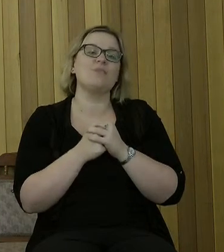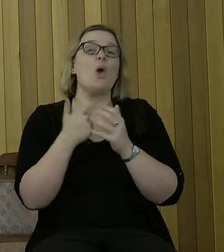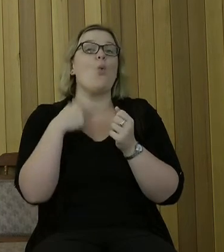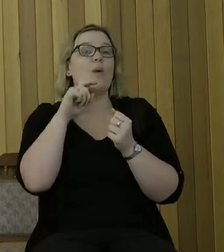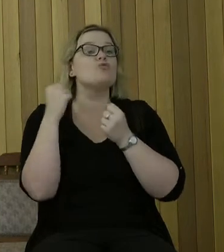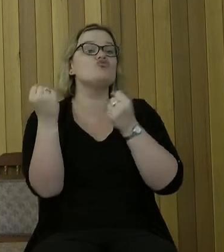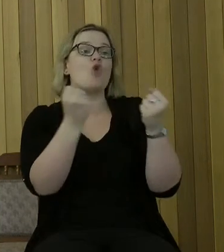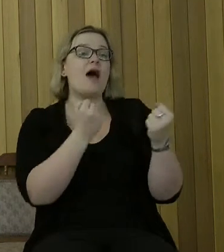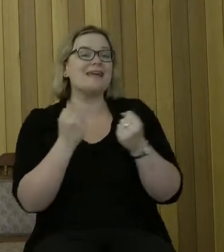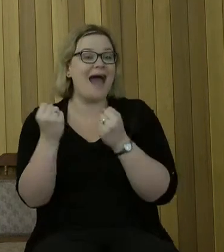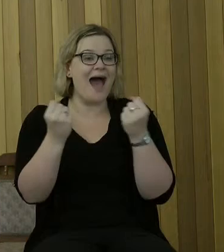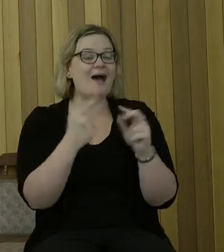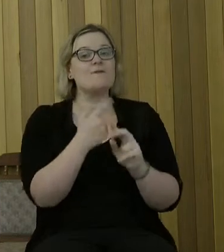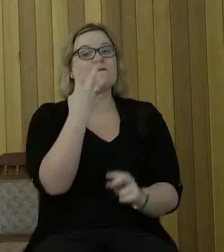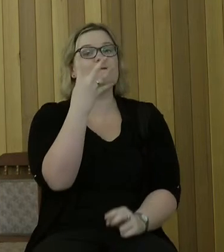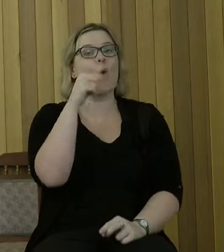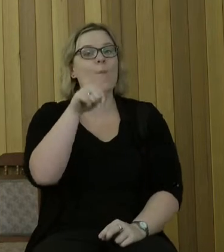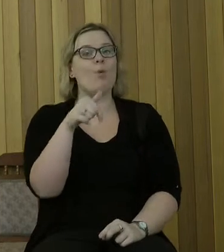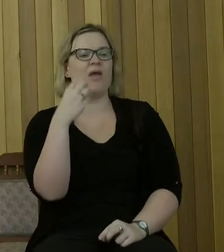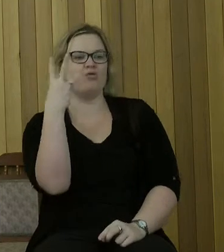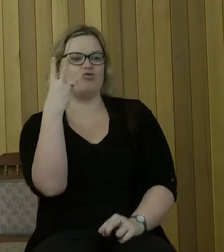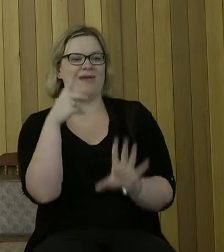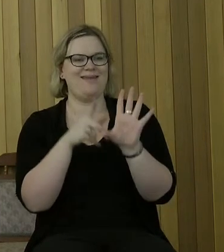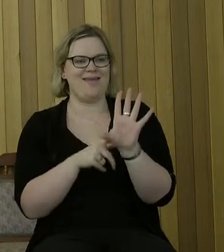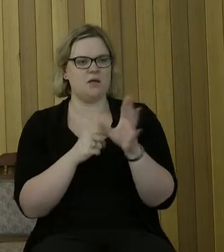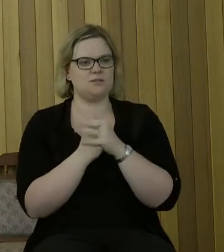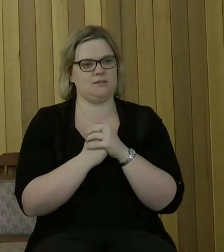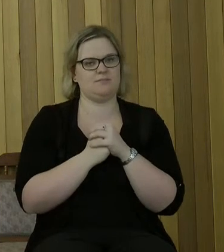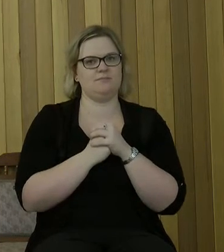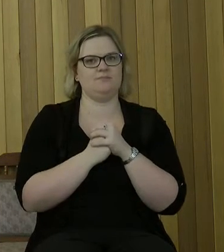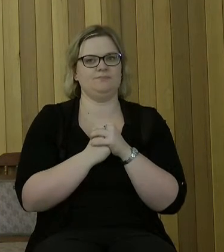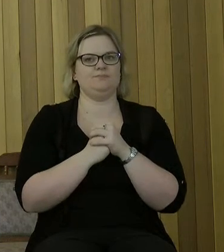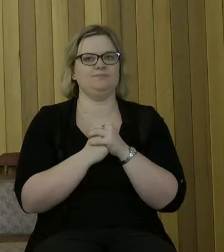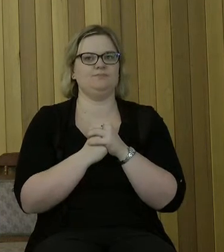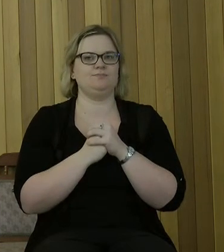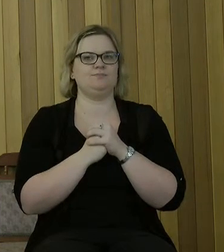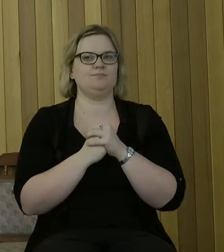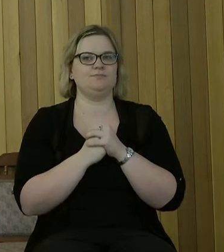We drive a car for 4.3 years.